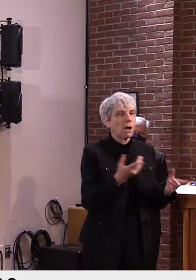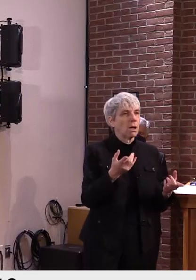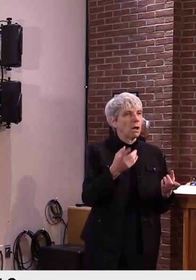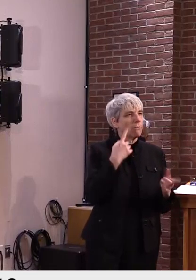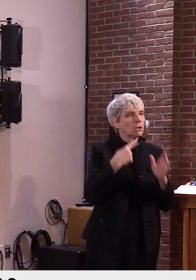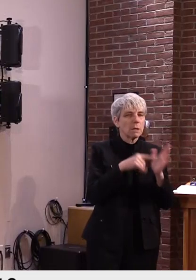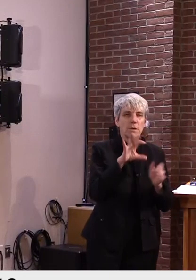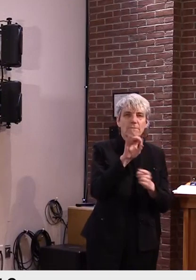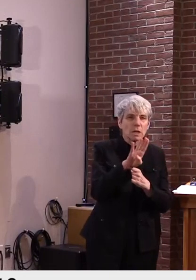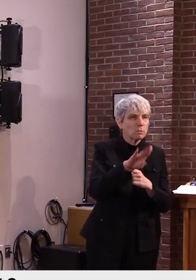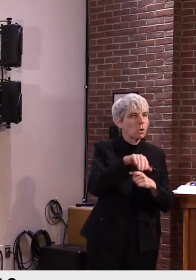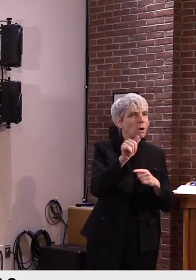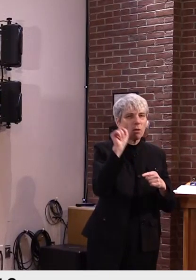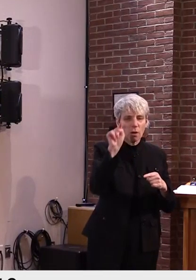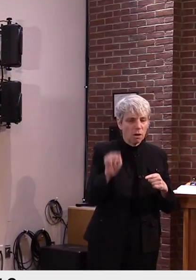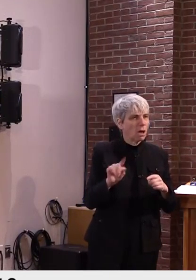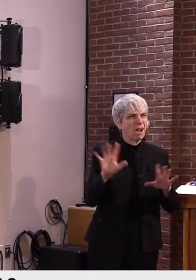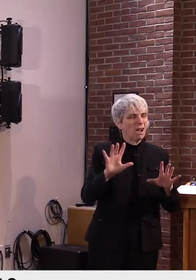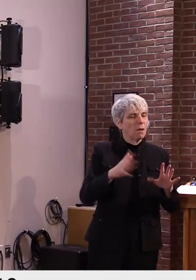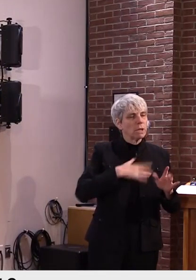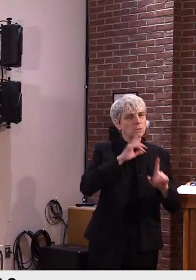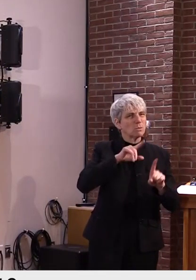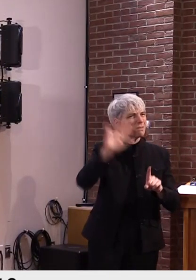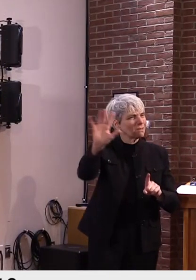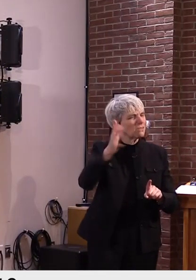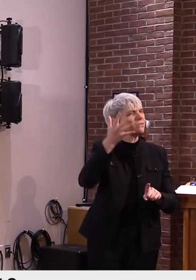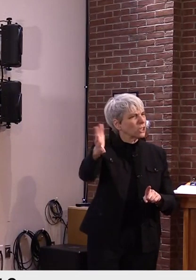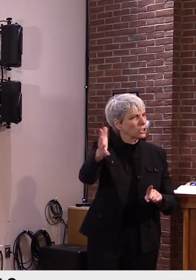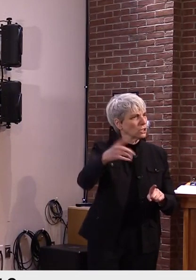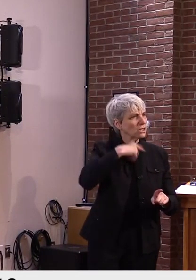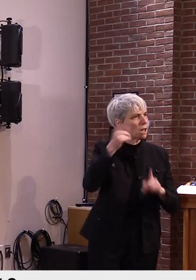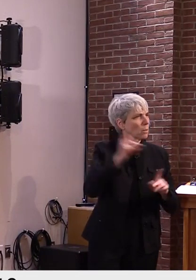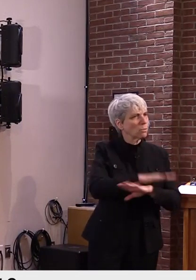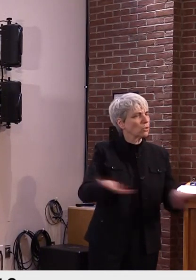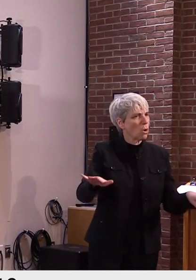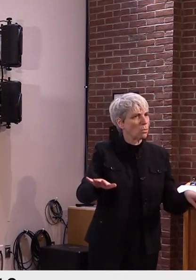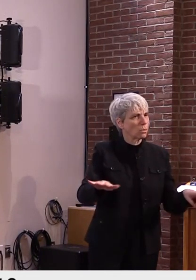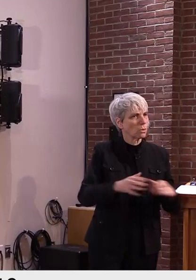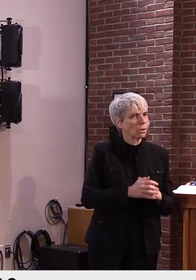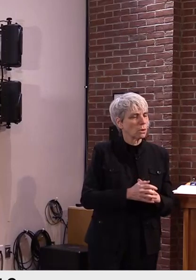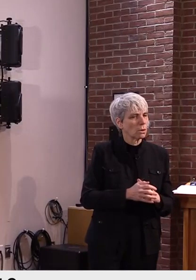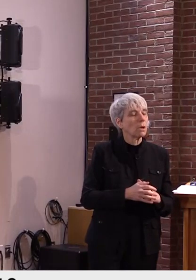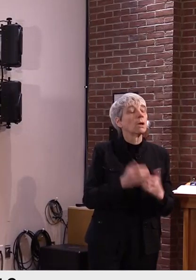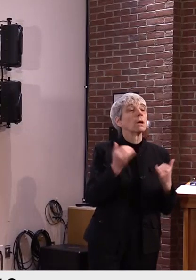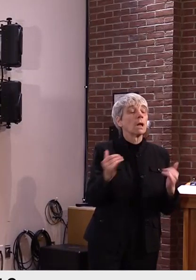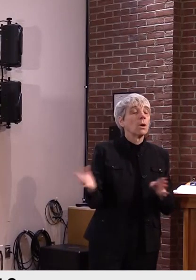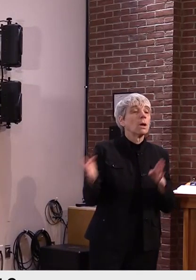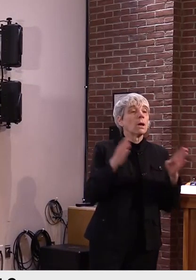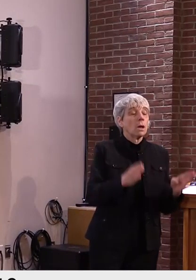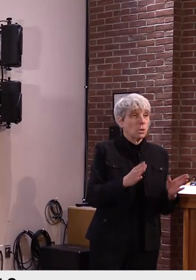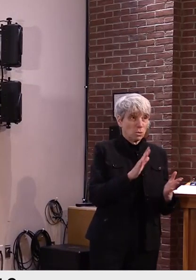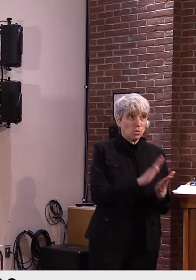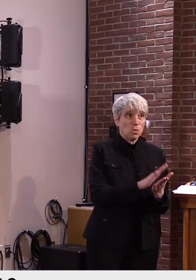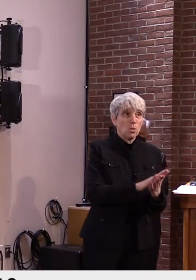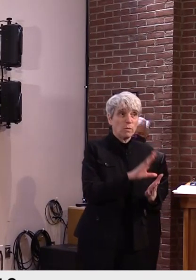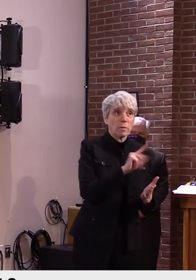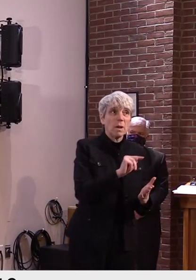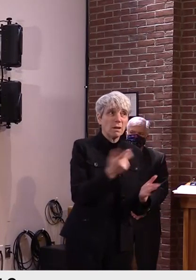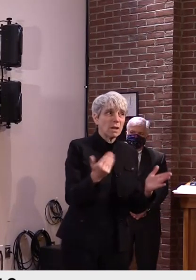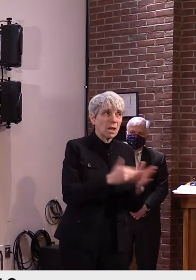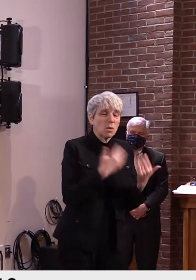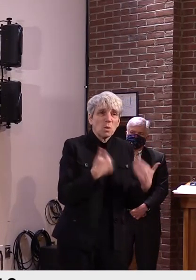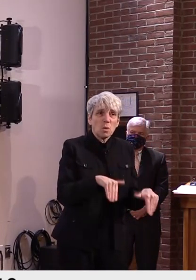Returning now to our Vermont management of the pandemic and our schools, we have been more successful than nearly anyone else in the